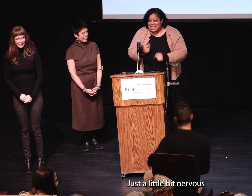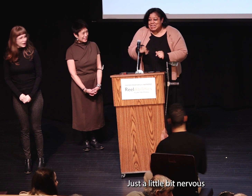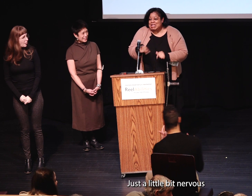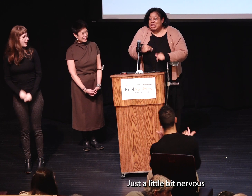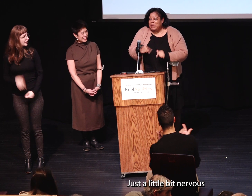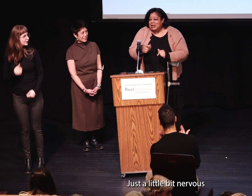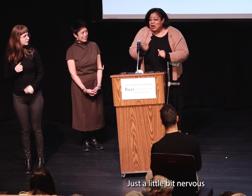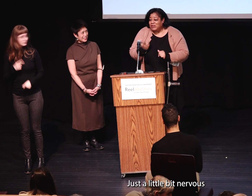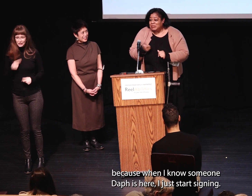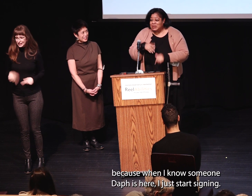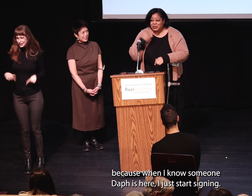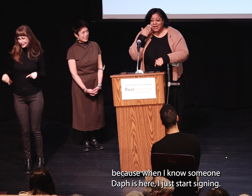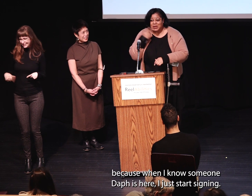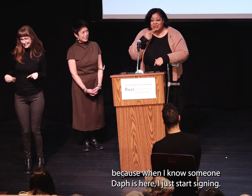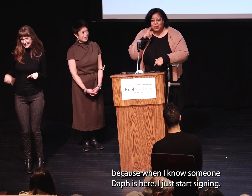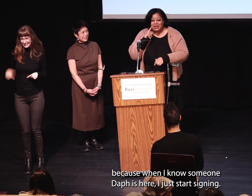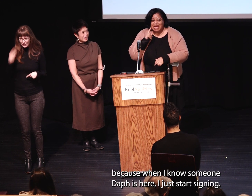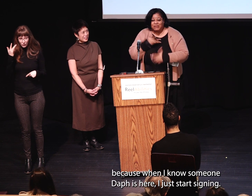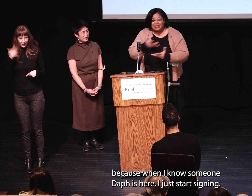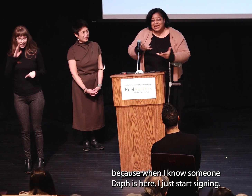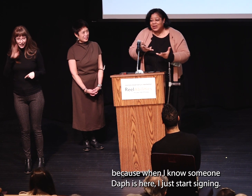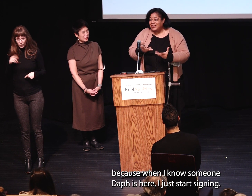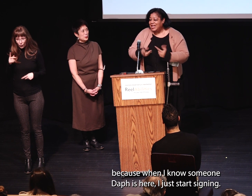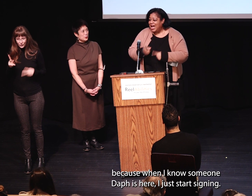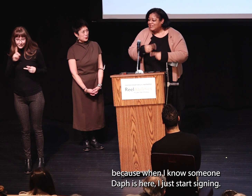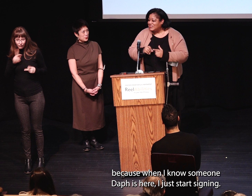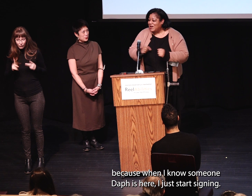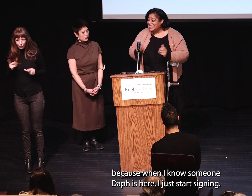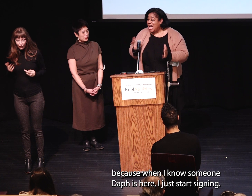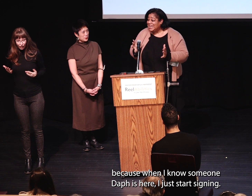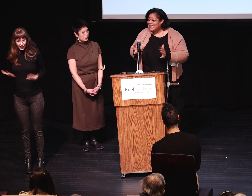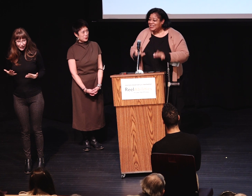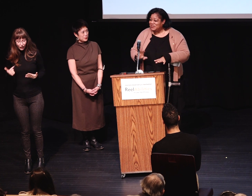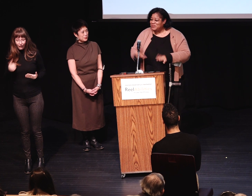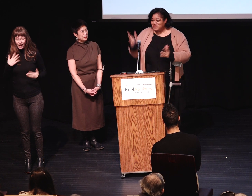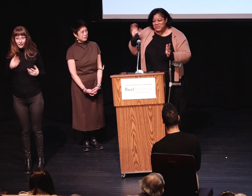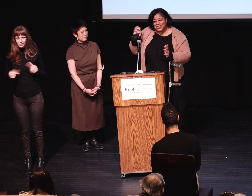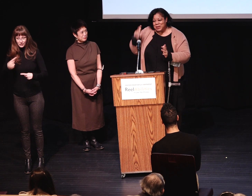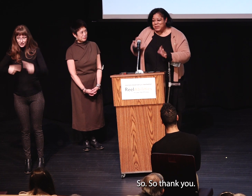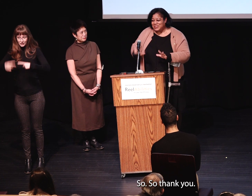Just a little bit nervous because when I know someone deaf is here, I just start signing.